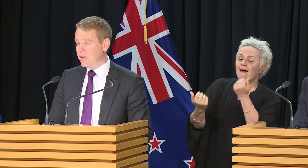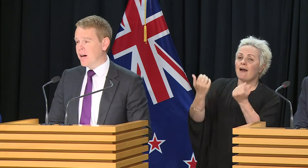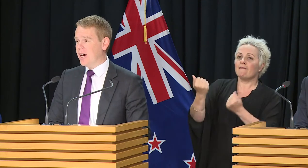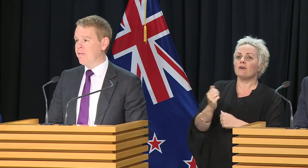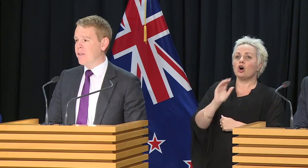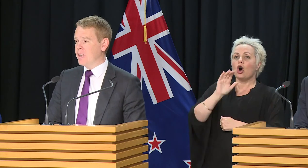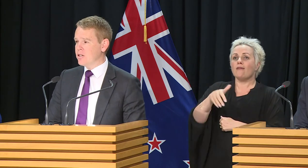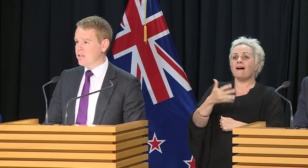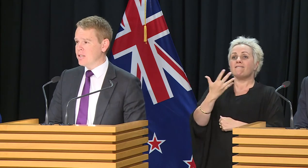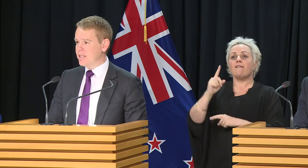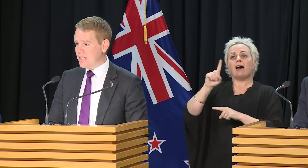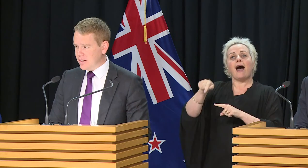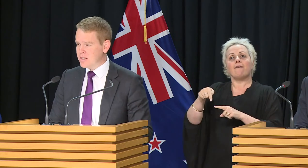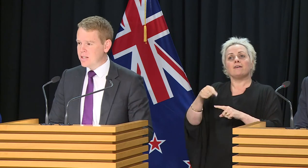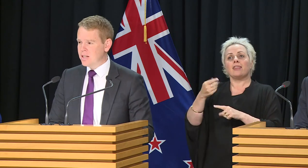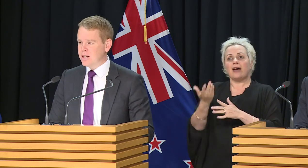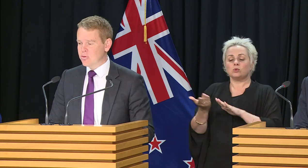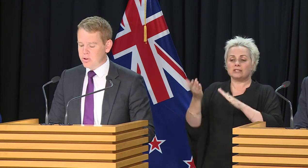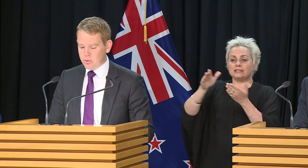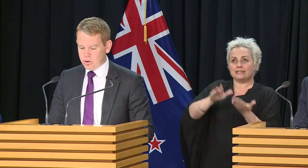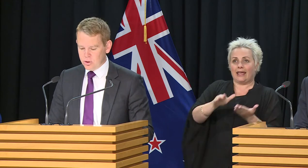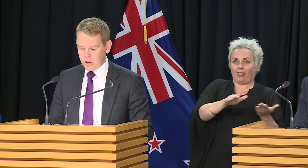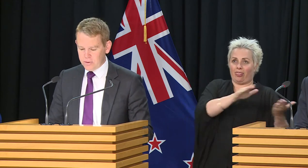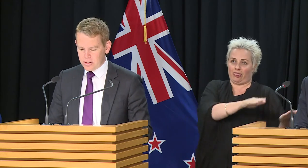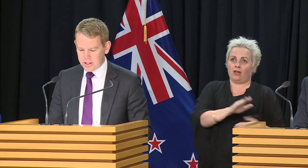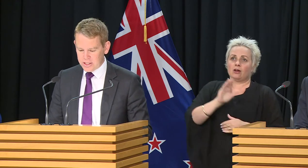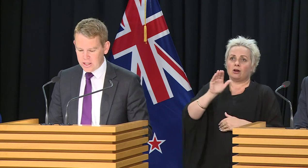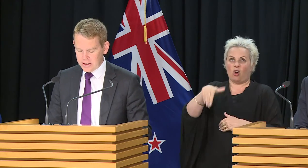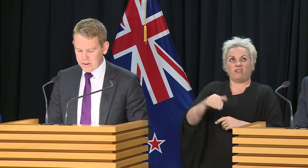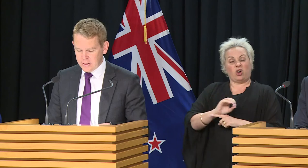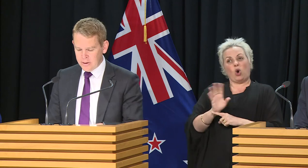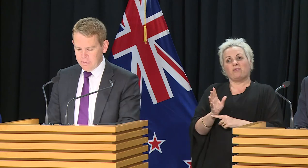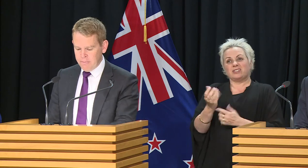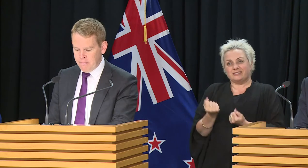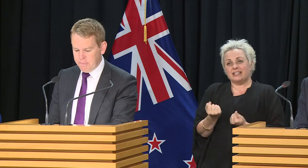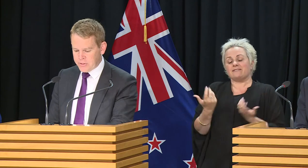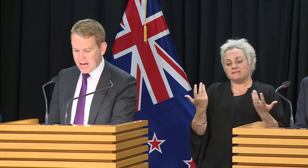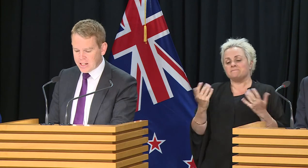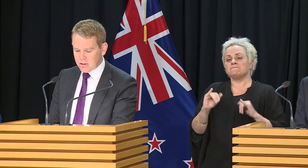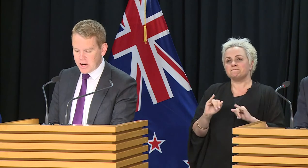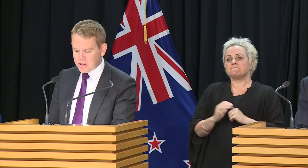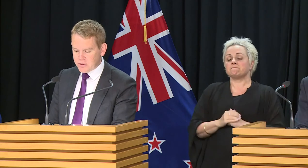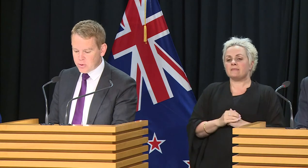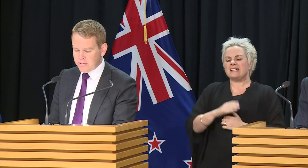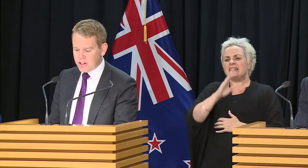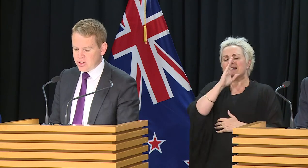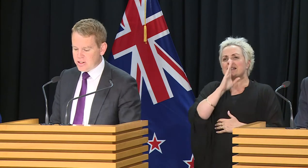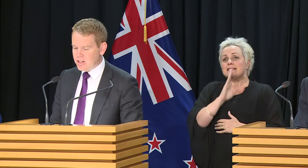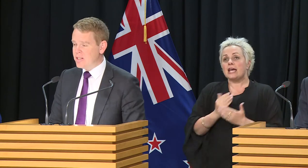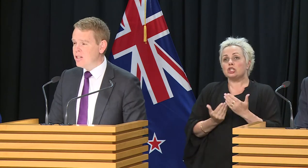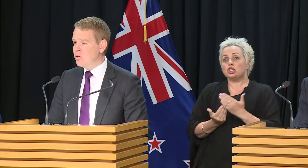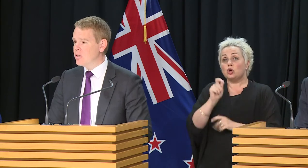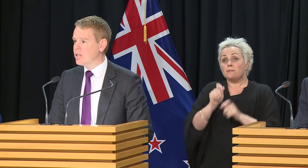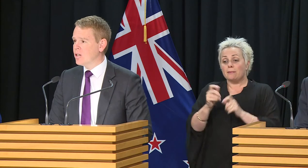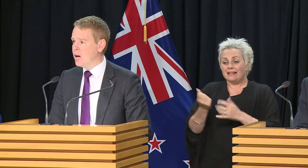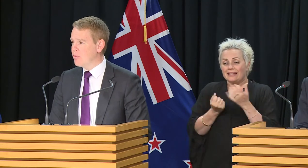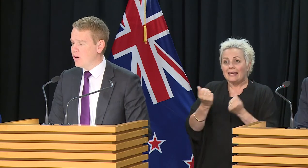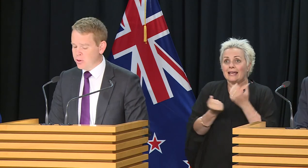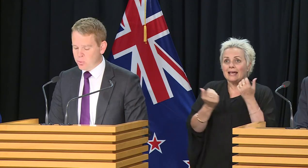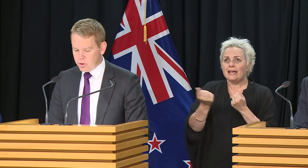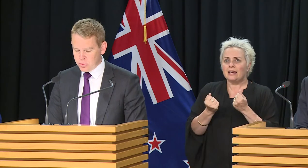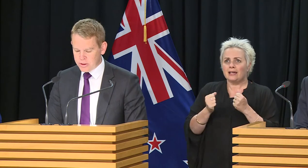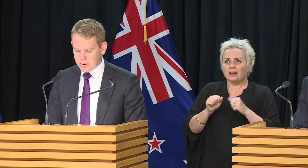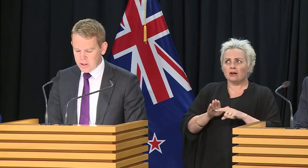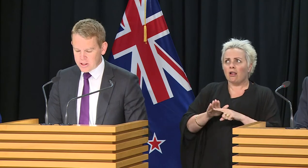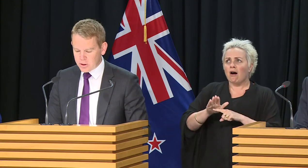over 5,500 deaths as a result of COVID-19. Sadly, the rate of new infections continues to climb